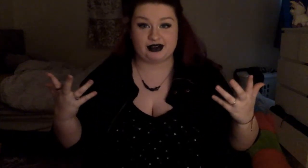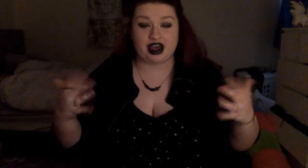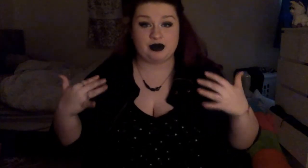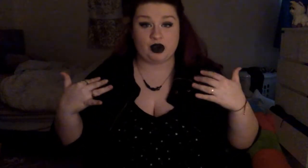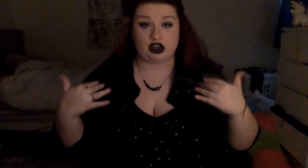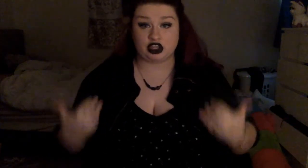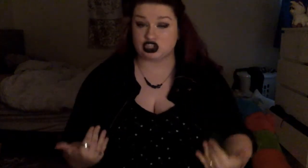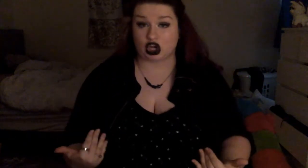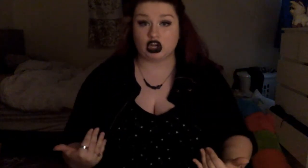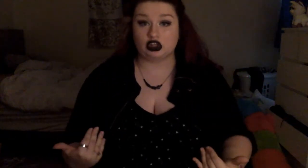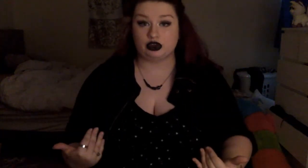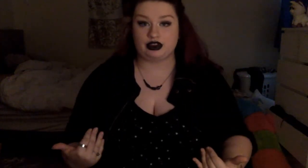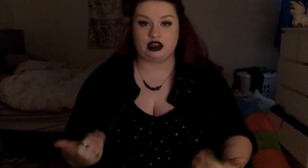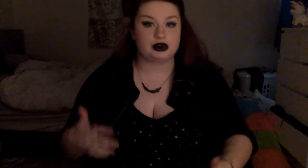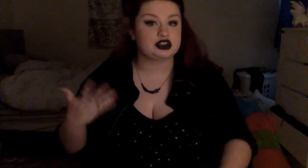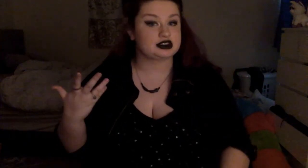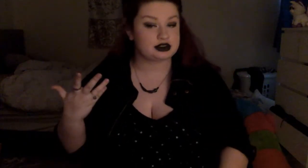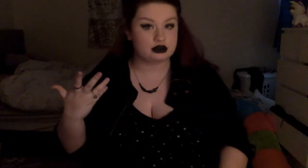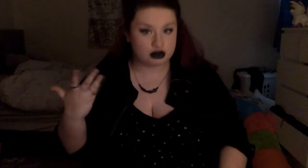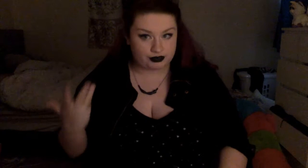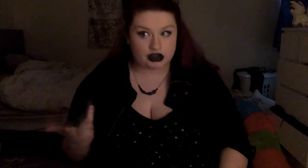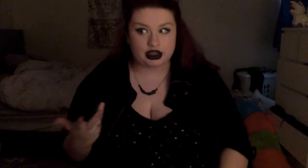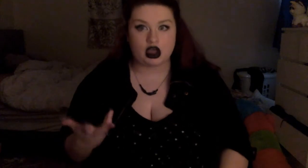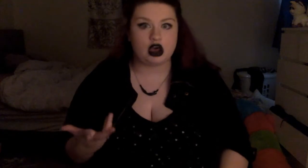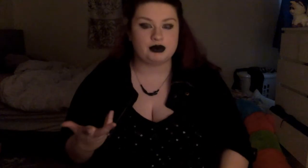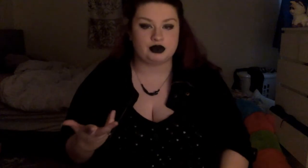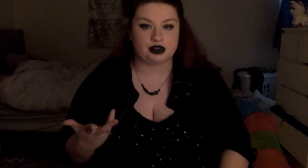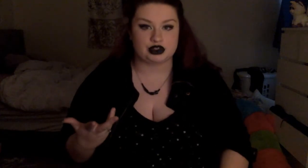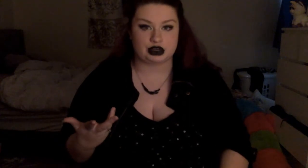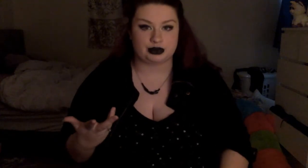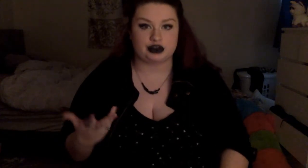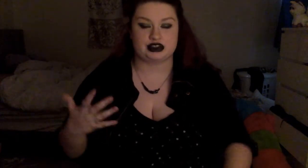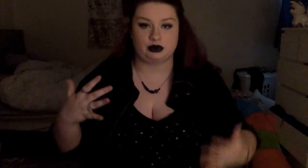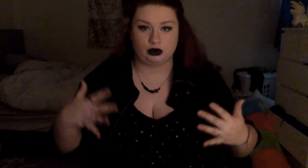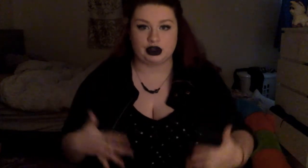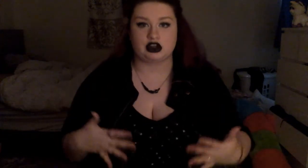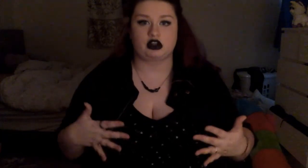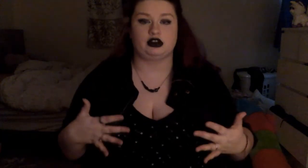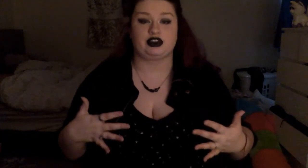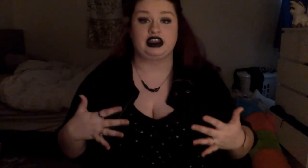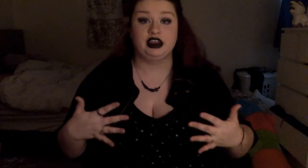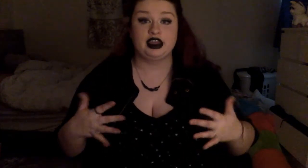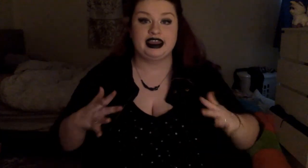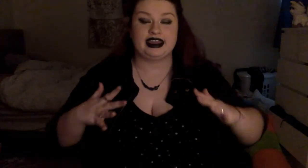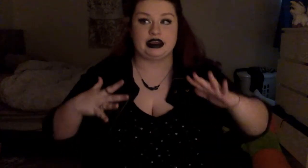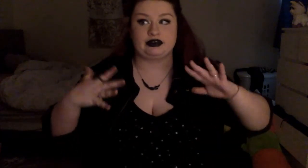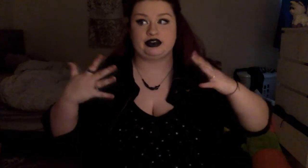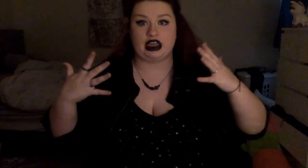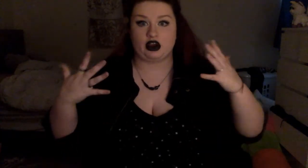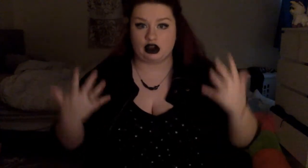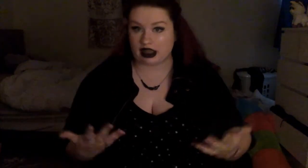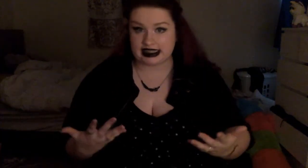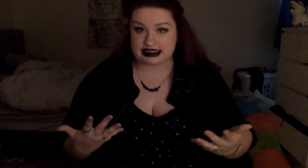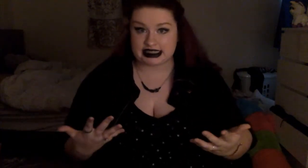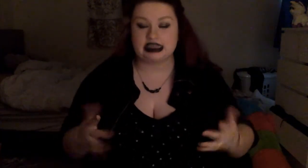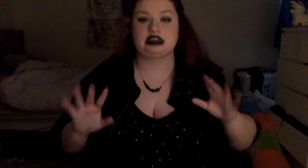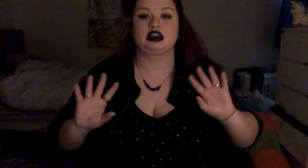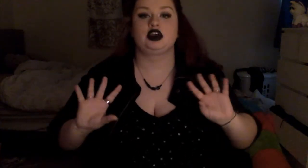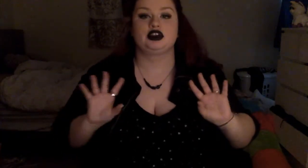I'm wearing dark clothing, which is very common with interpreters. They will wear dark clothing if they are light-skinned so